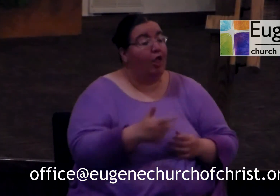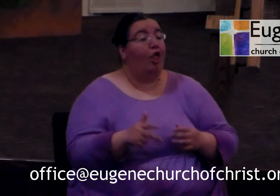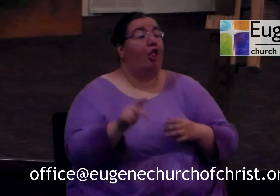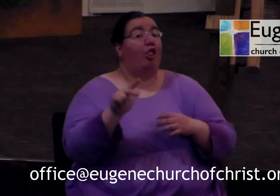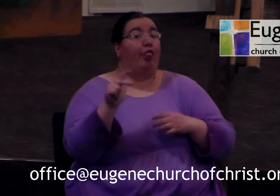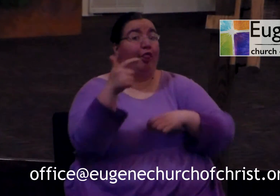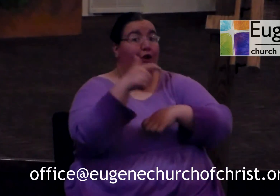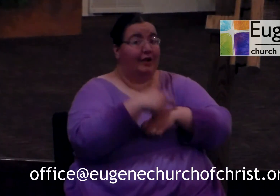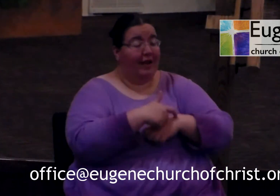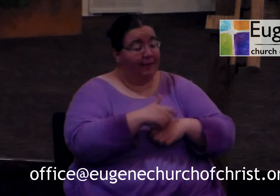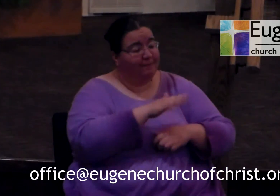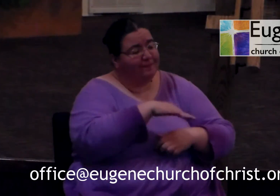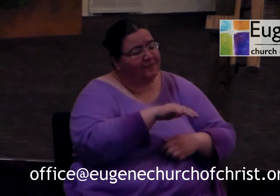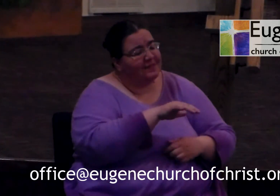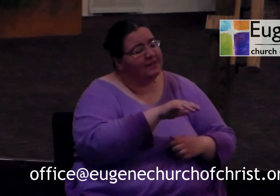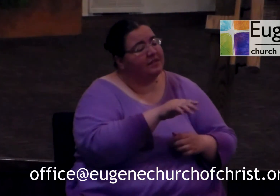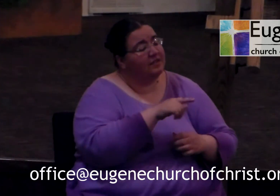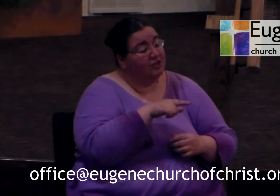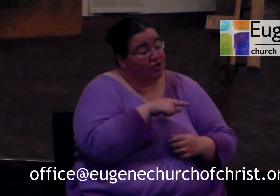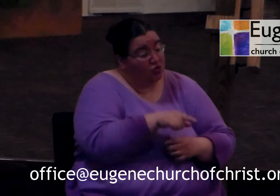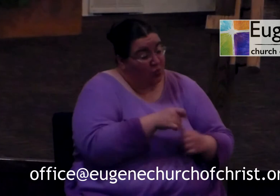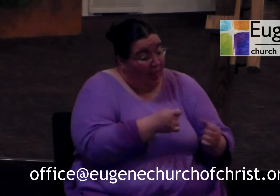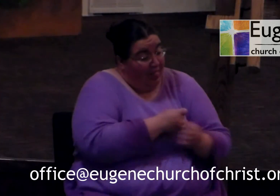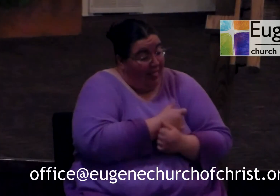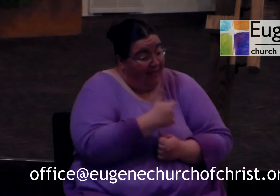John, do you love me?